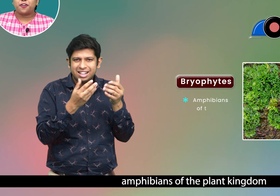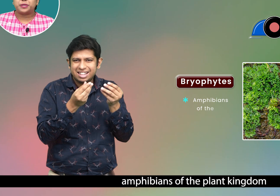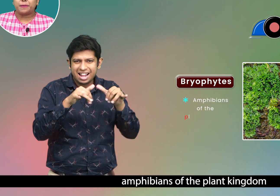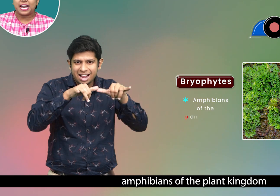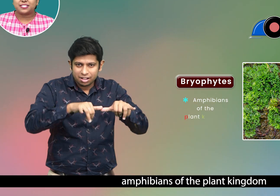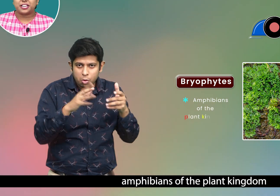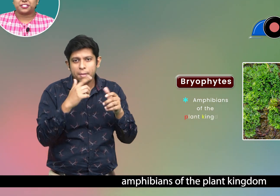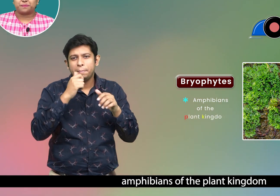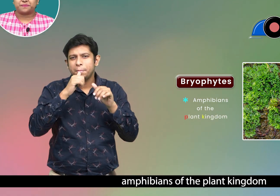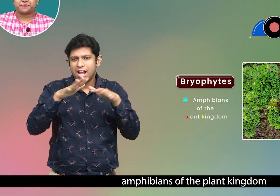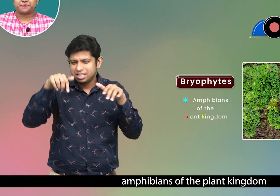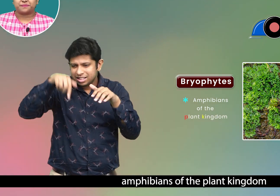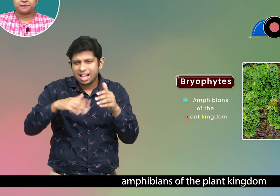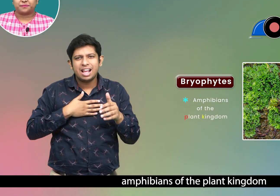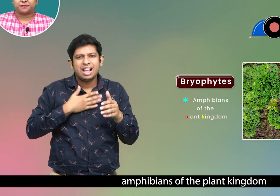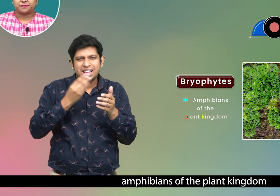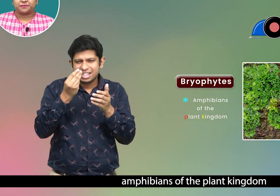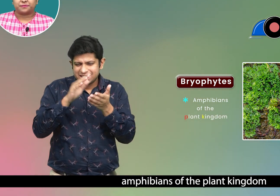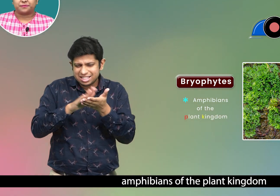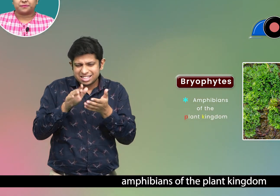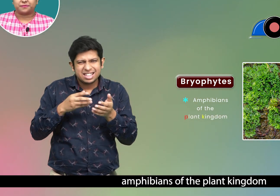amphibians of the plant kingdom.